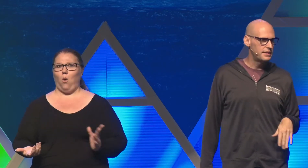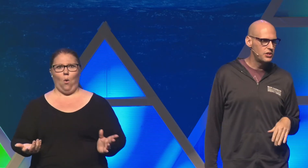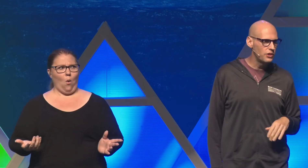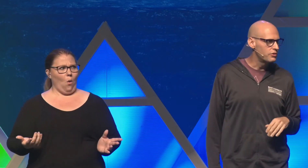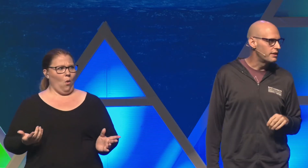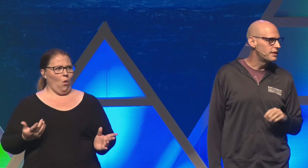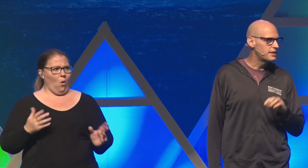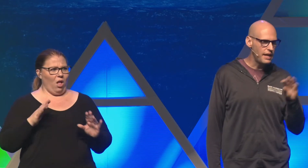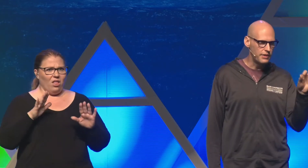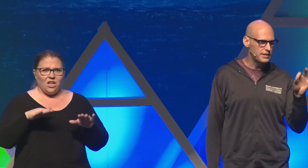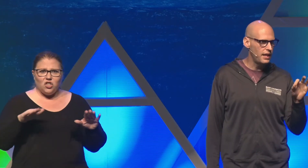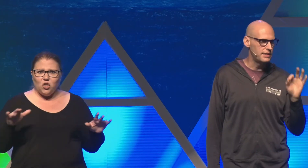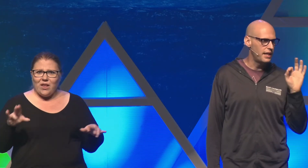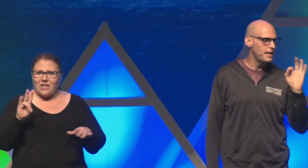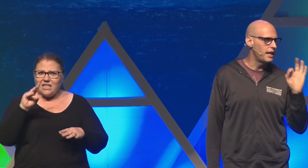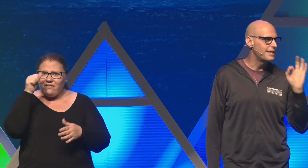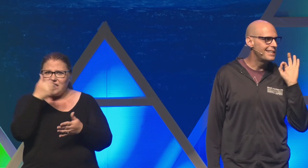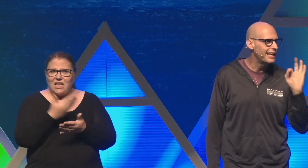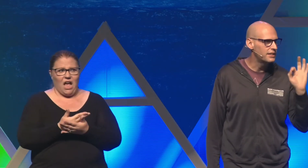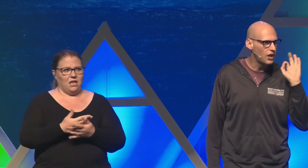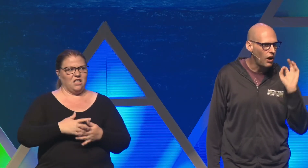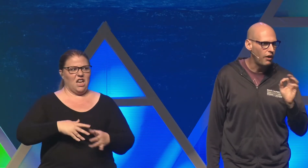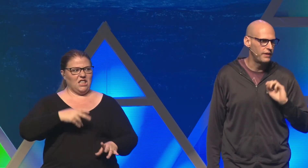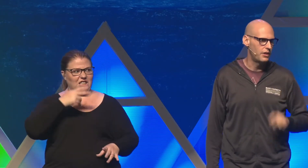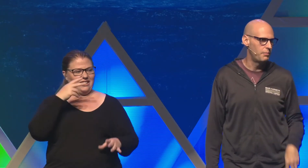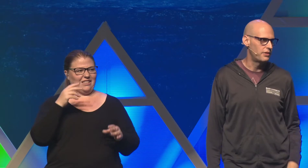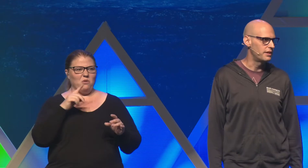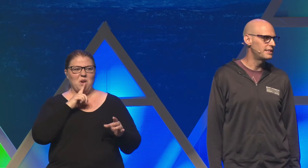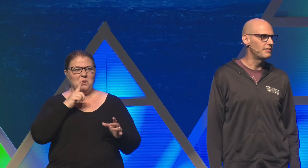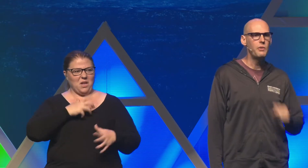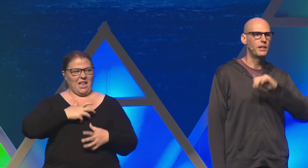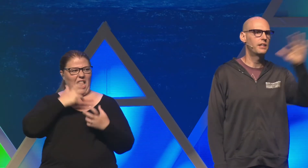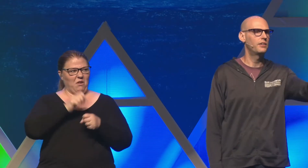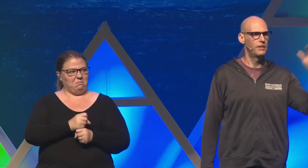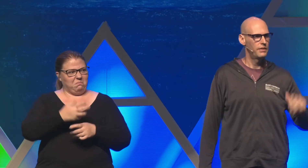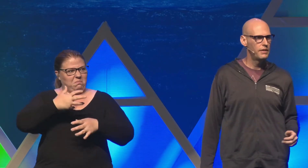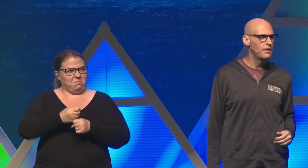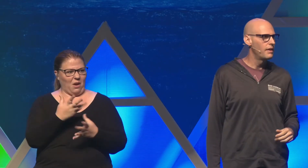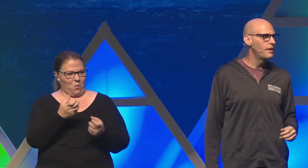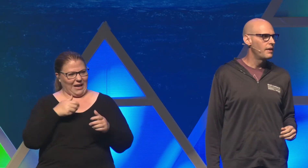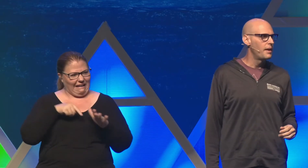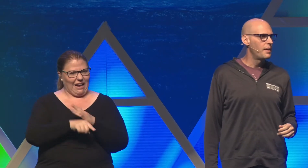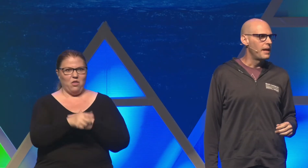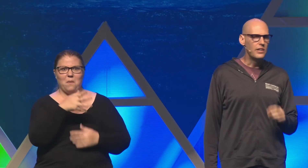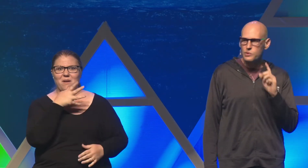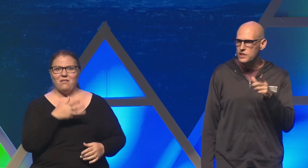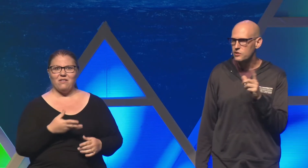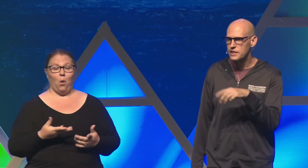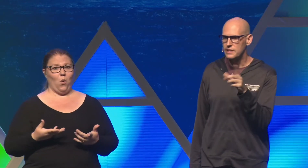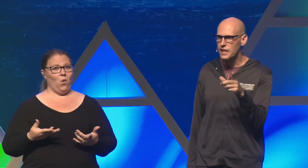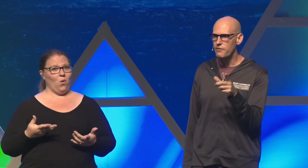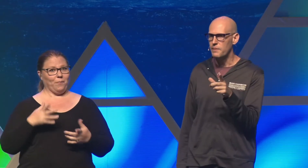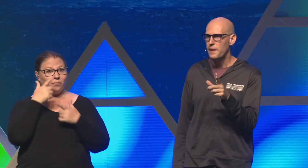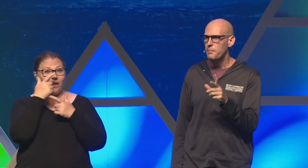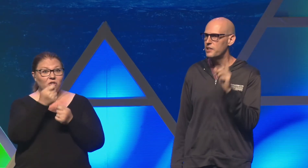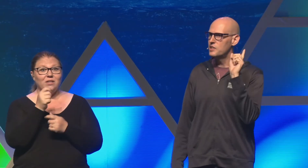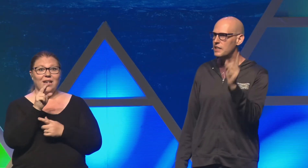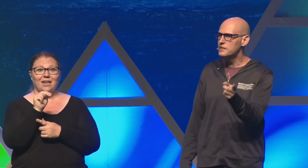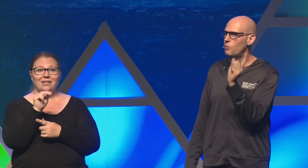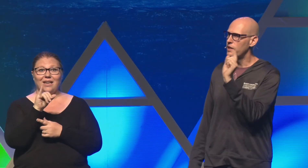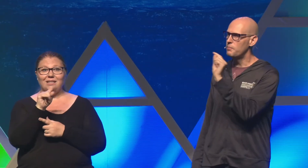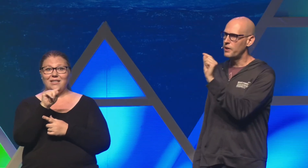the children, the 7 sons, they get ticked off at their mother, Nitzevet. They want to kill her. And here's what's interesting. Nitzevet,